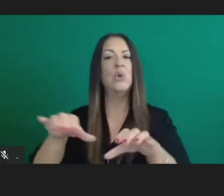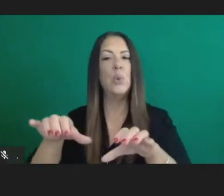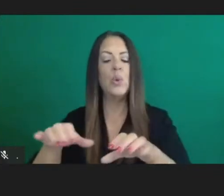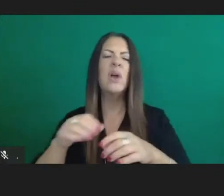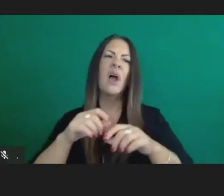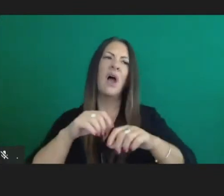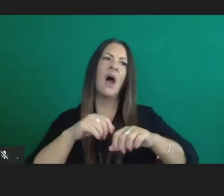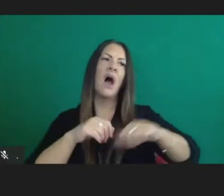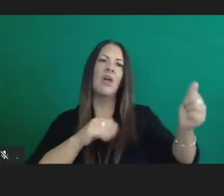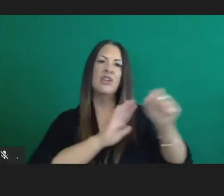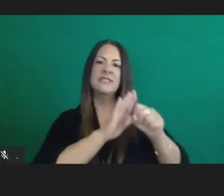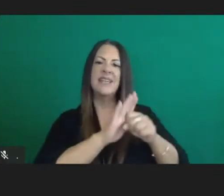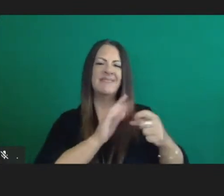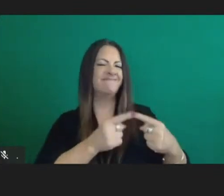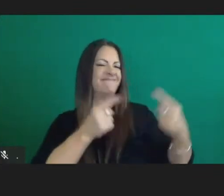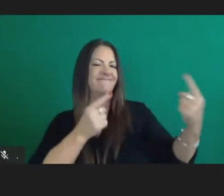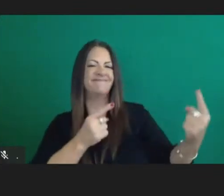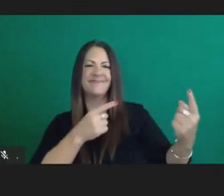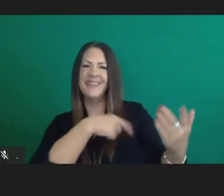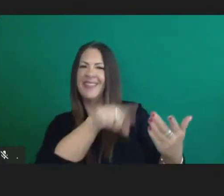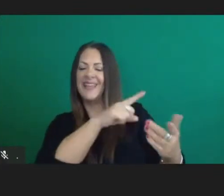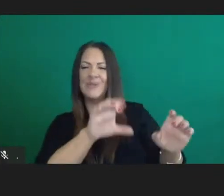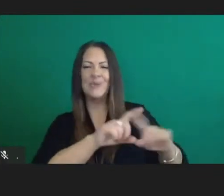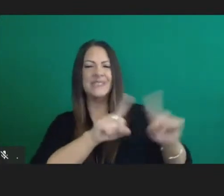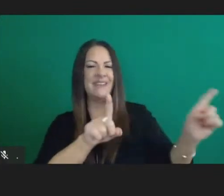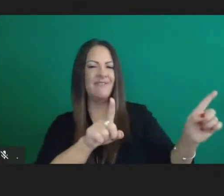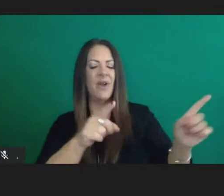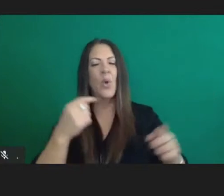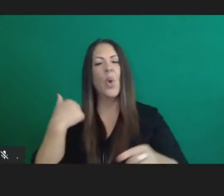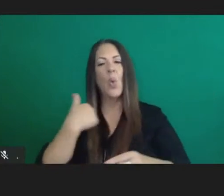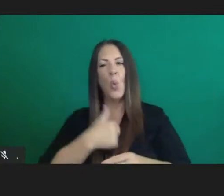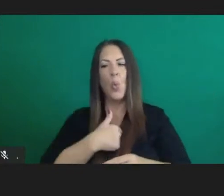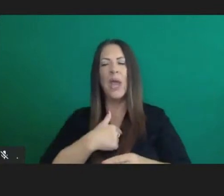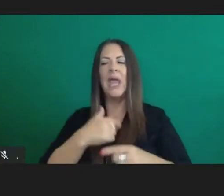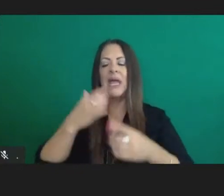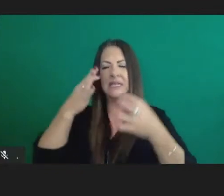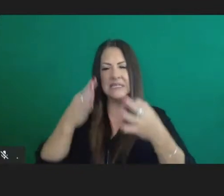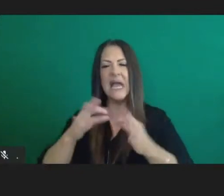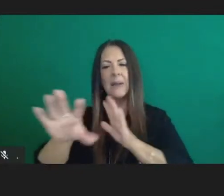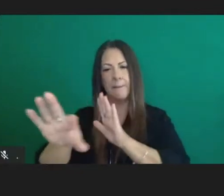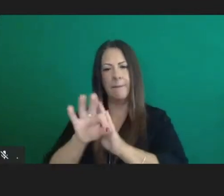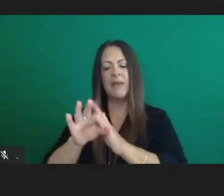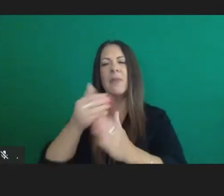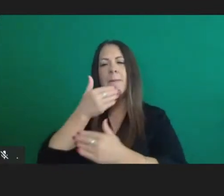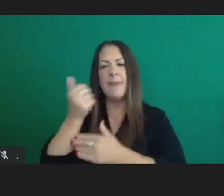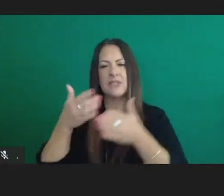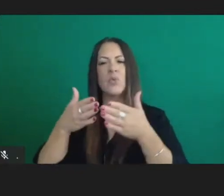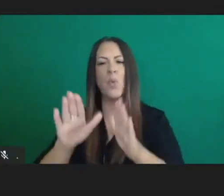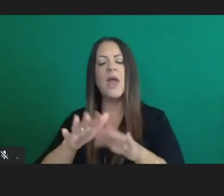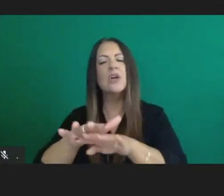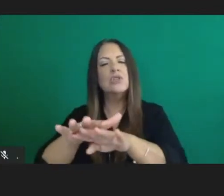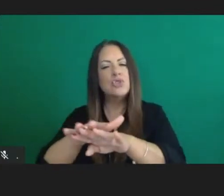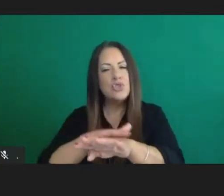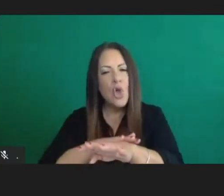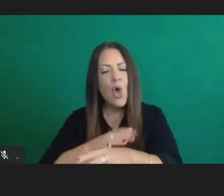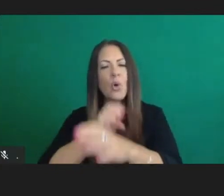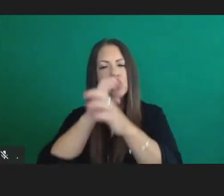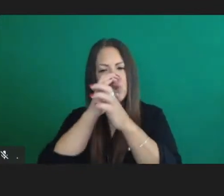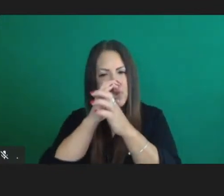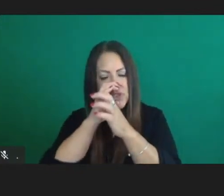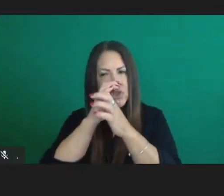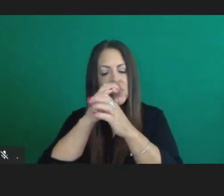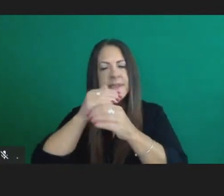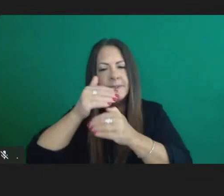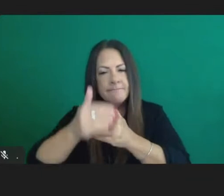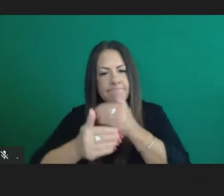divergent from what we're doing here in California. We've chosen an approach that we describe as slow and stringent. We wait for the data to